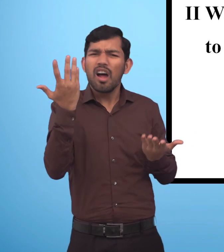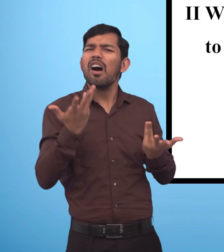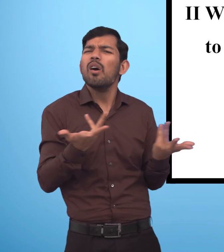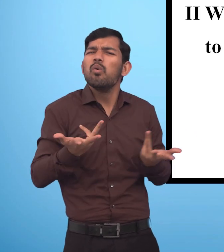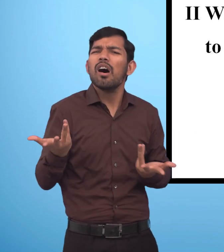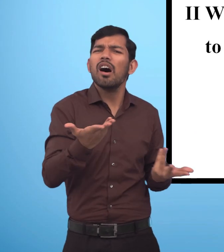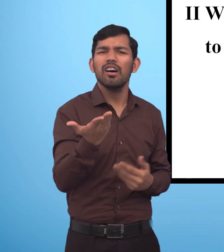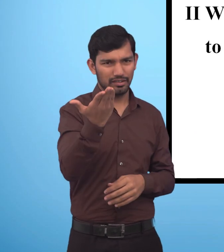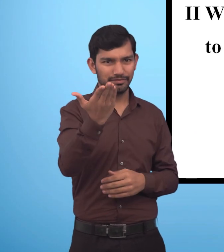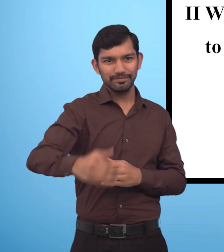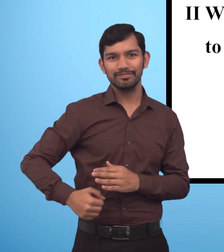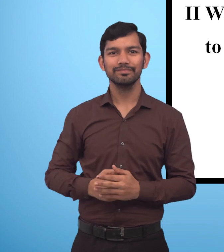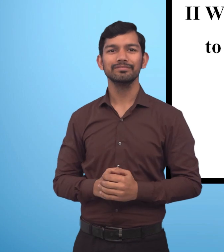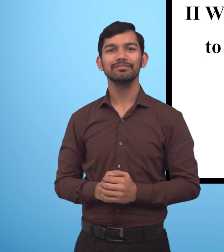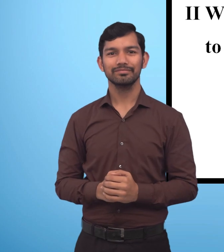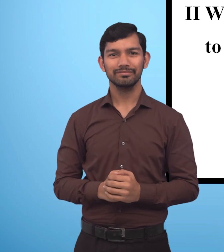faced?